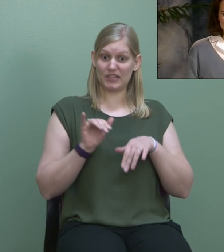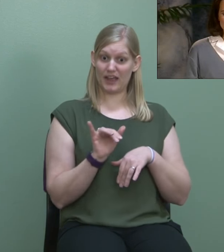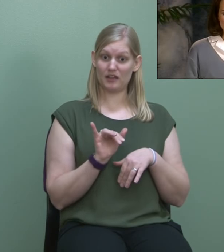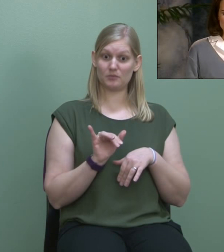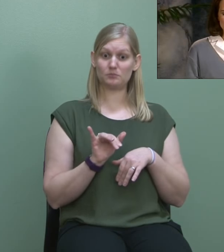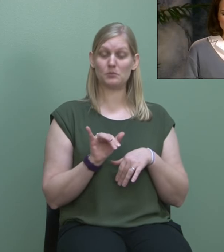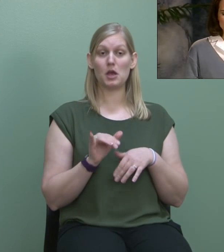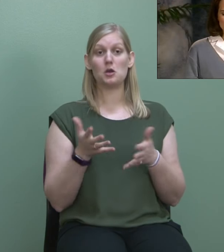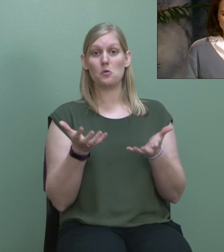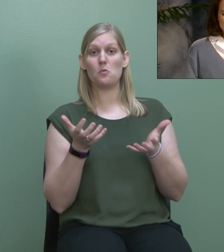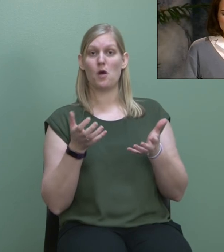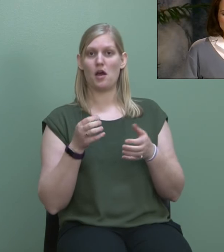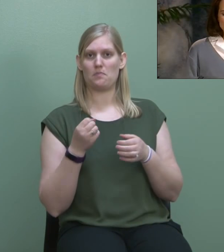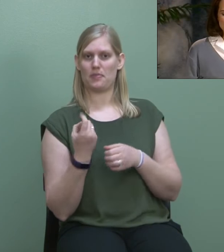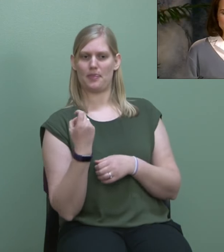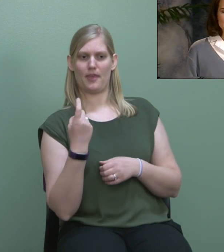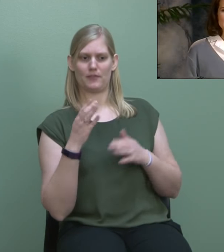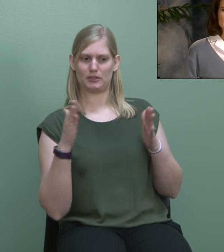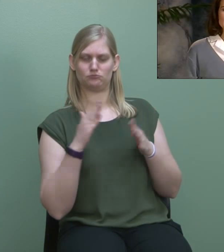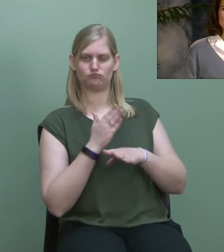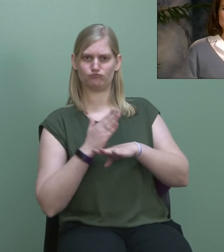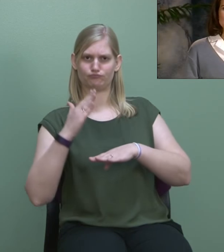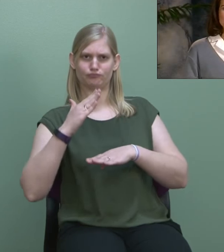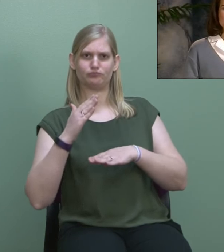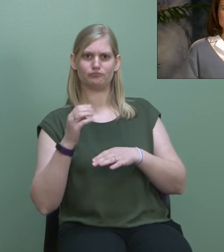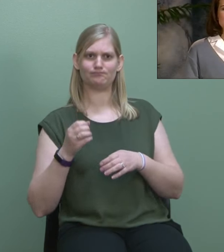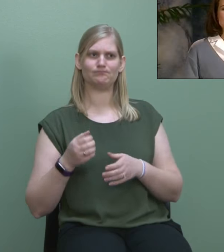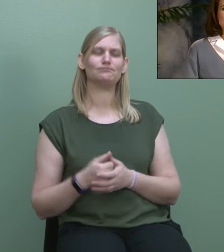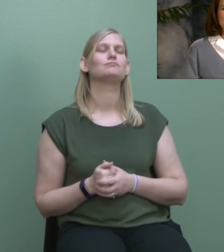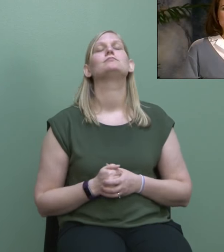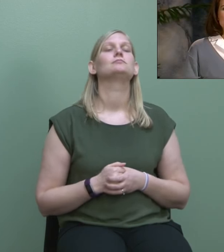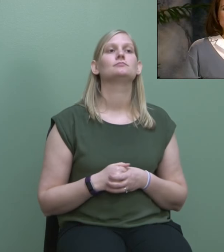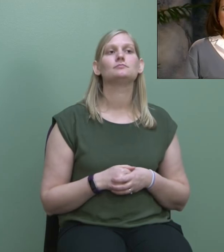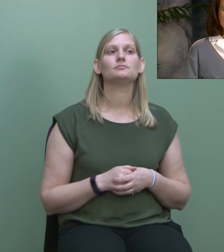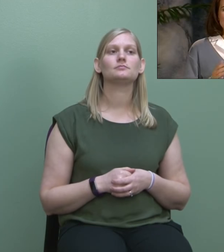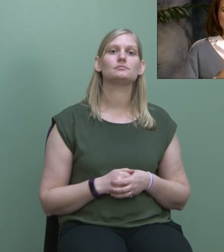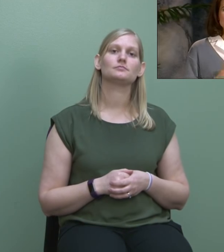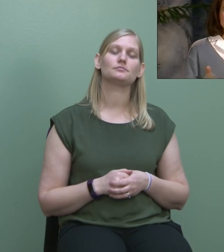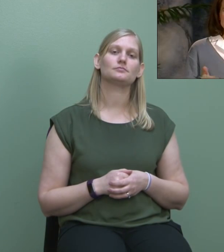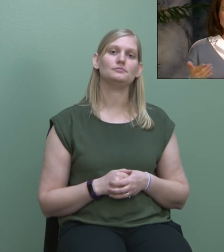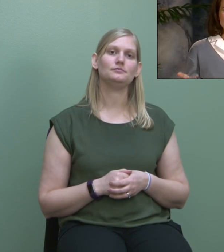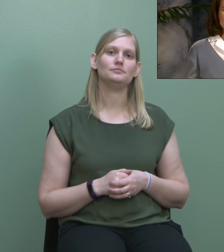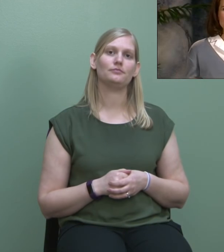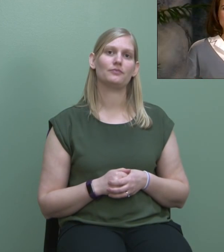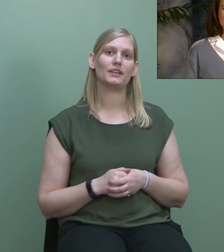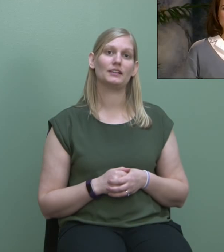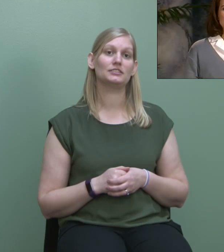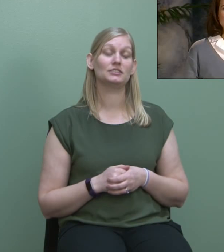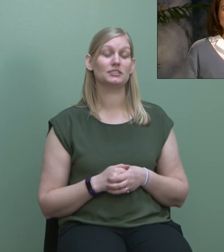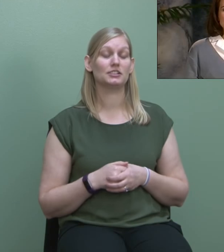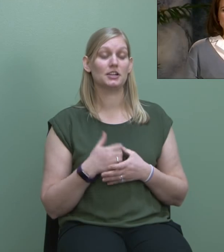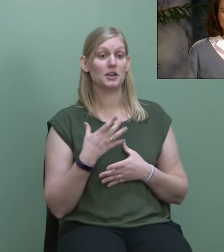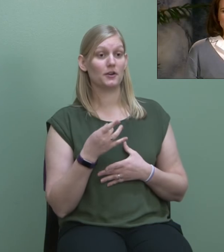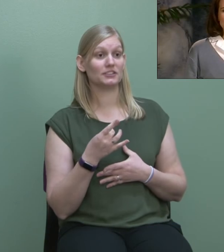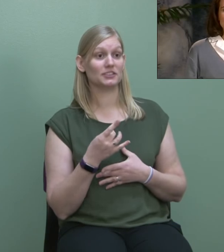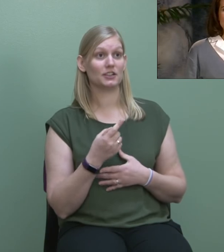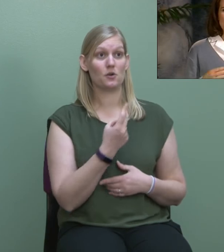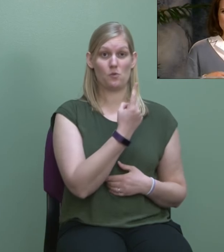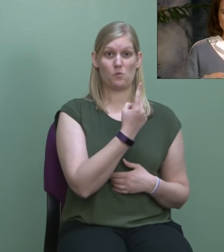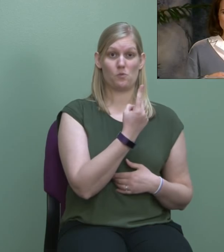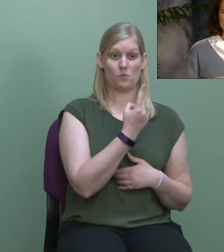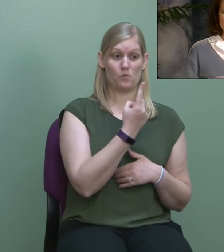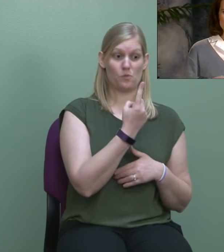11 servings from that group. An interesting thing to note is that 1 slice of bread equals 1